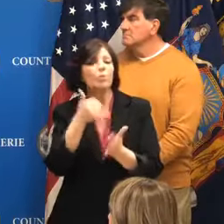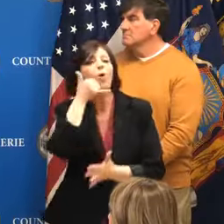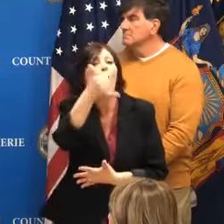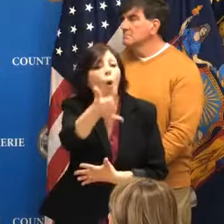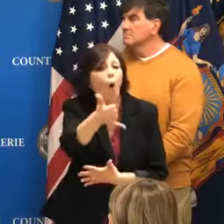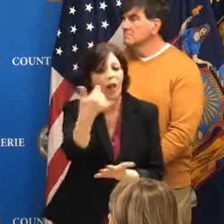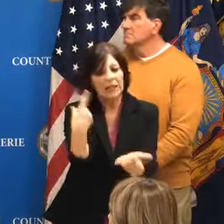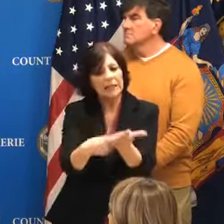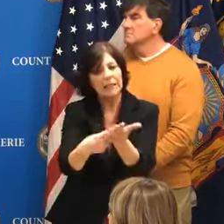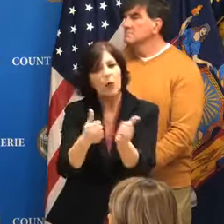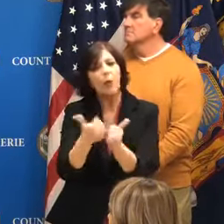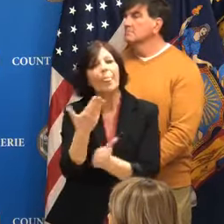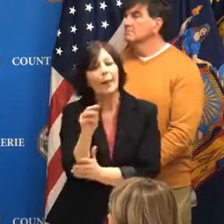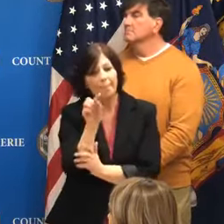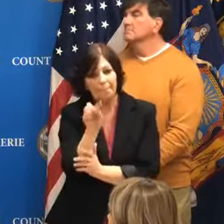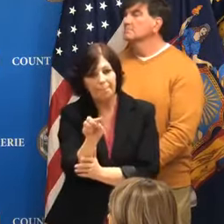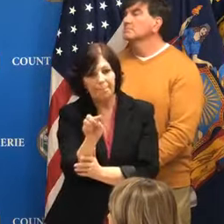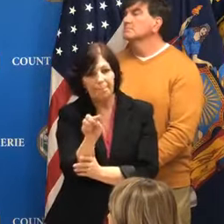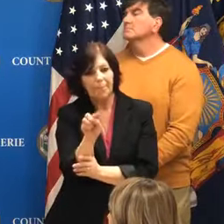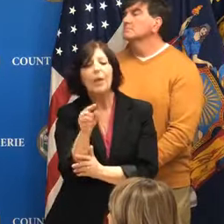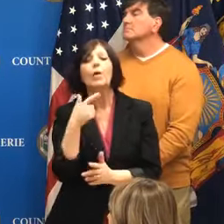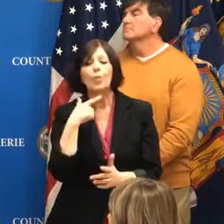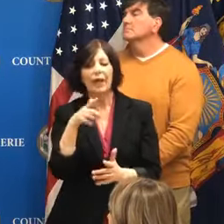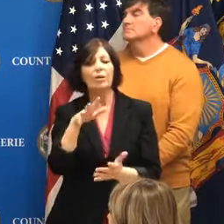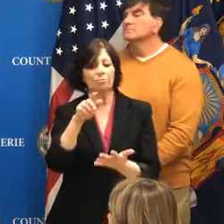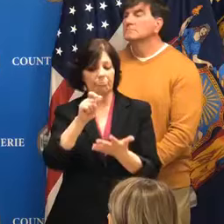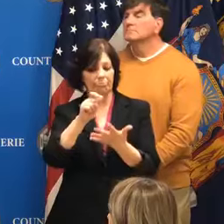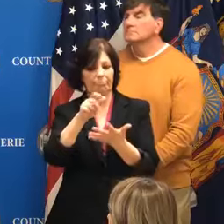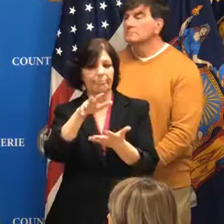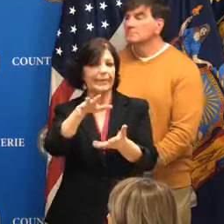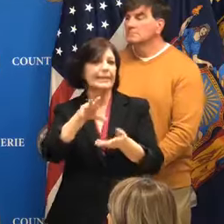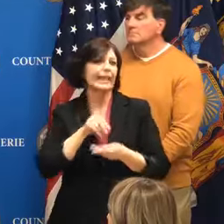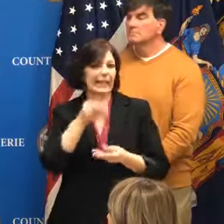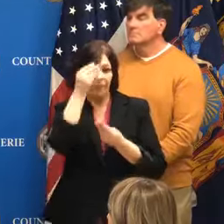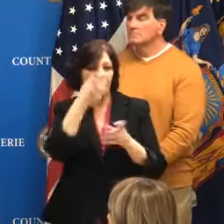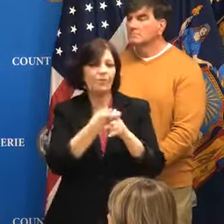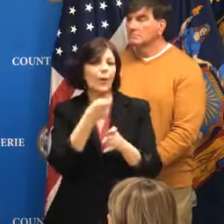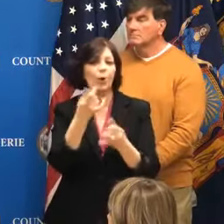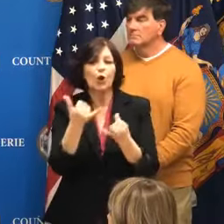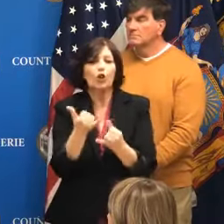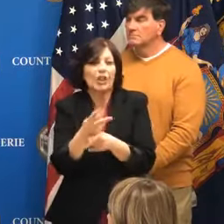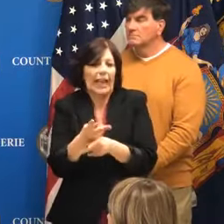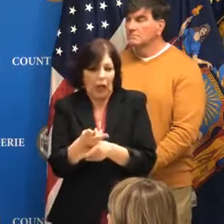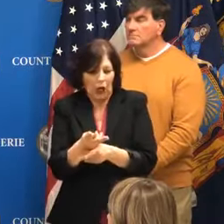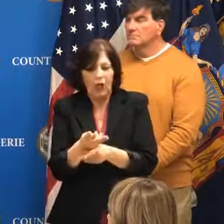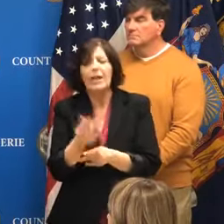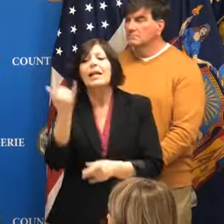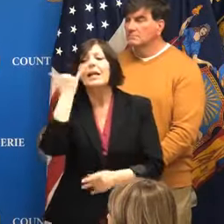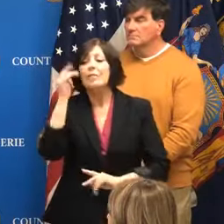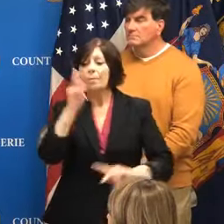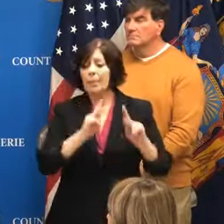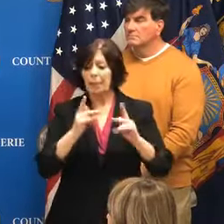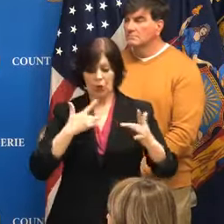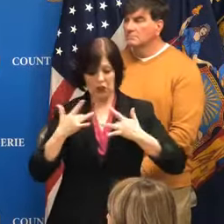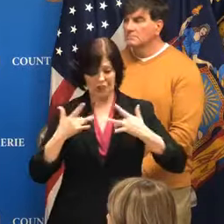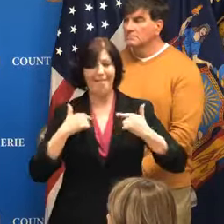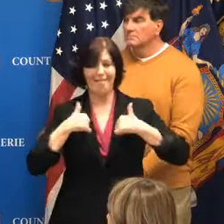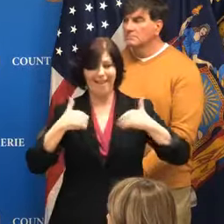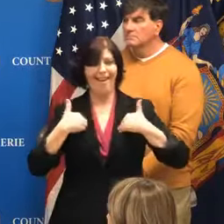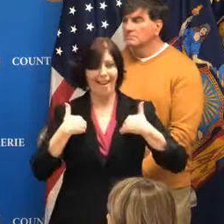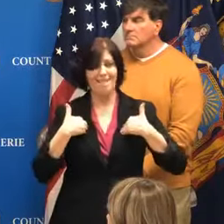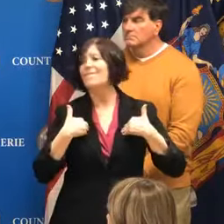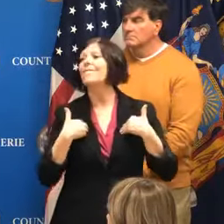discuss their symptoms with them. And we are taking information from urgent care centers. Again, if people are concerned that they have